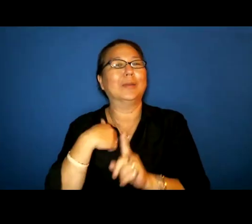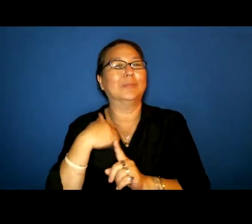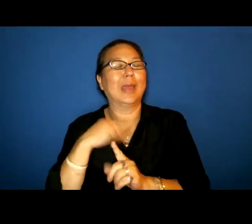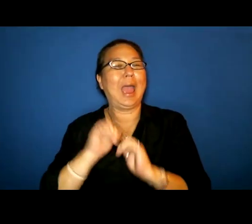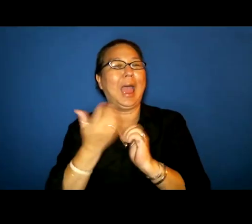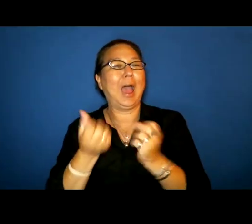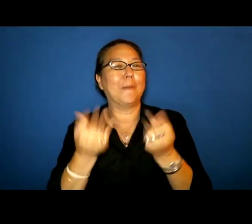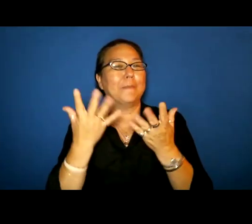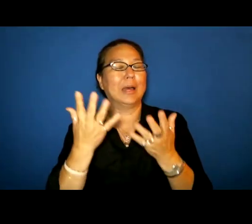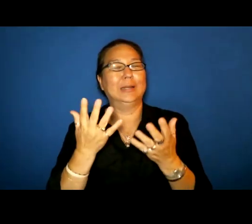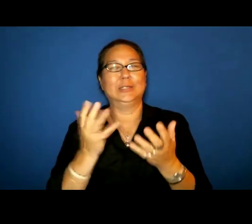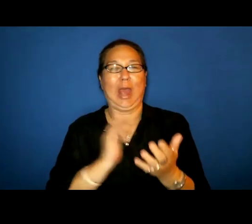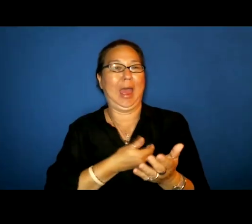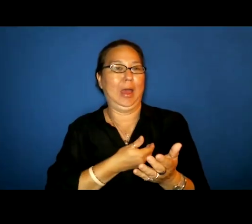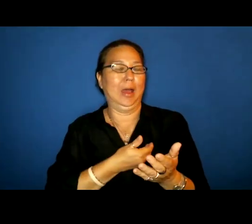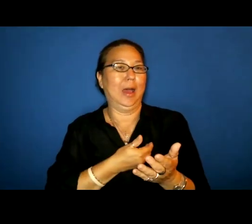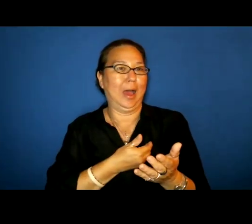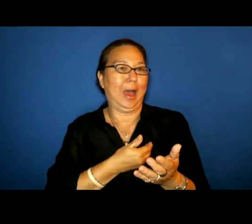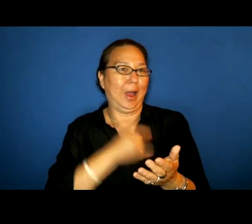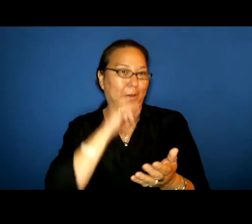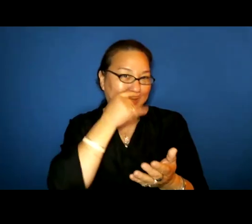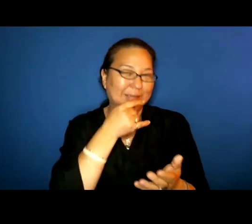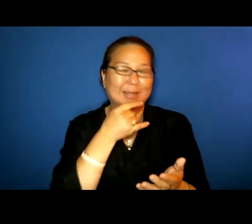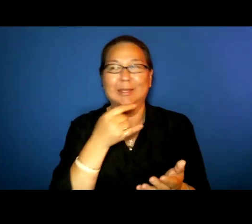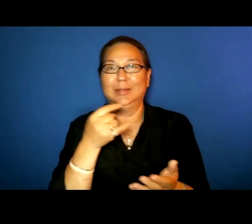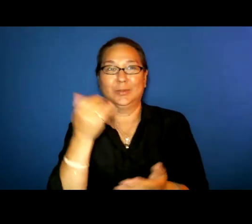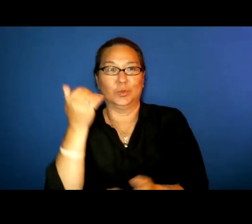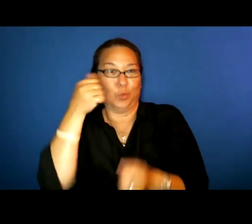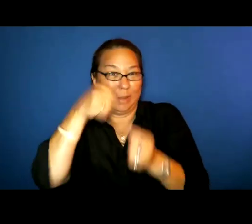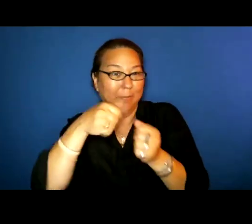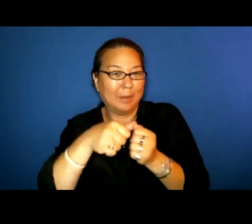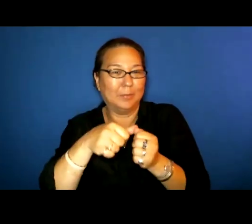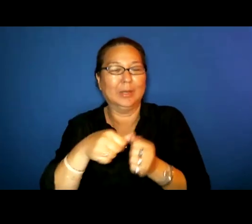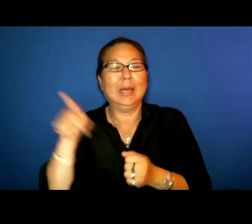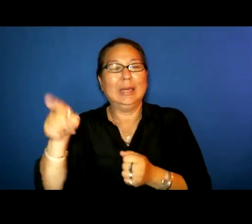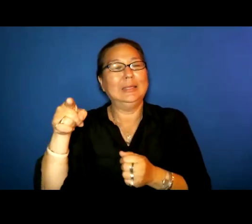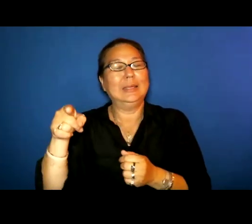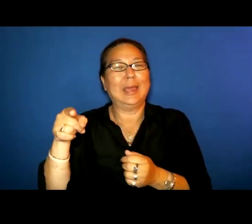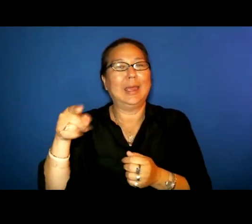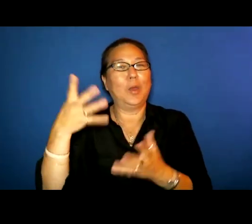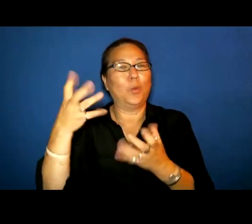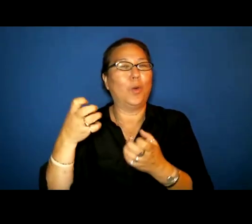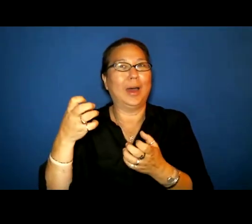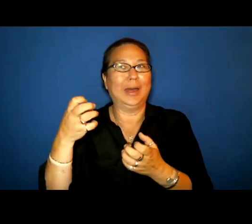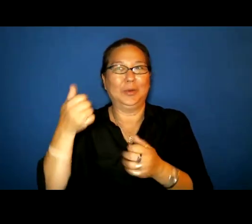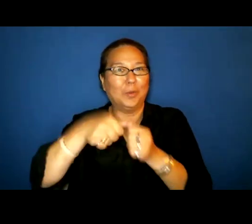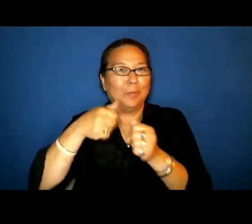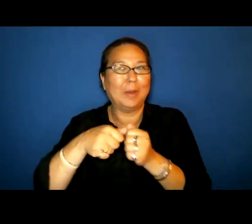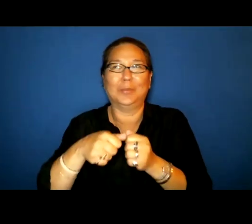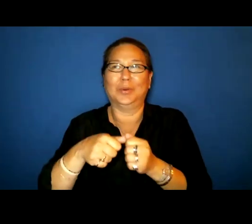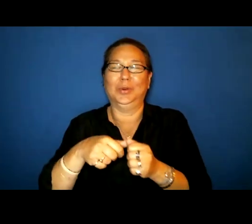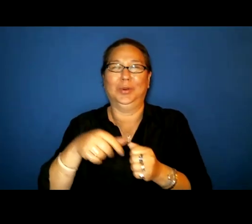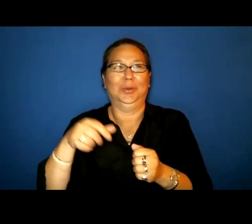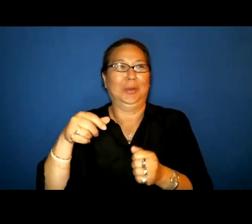kids really do and remember. And every single one of them wanted to know if I remembered meeting them last year and who they were